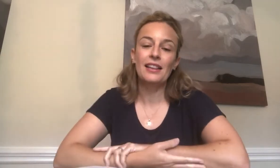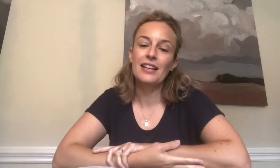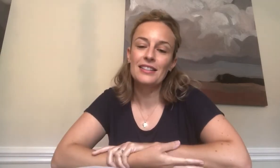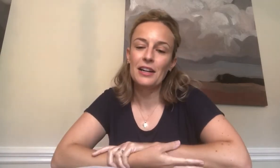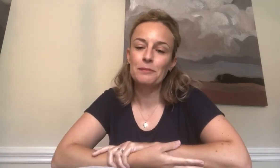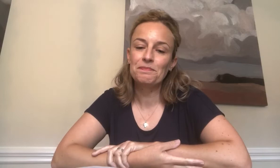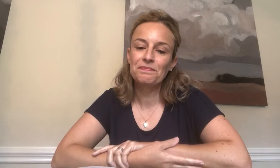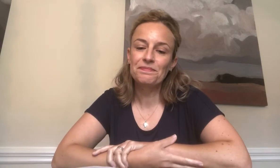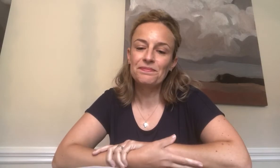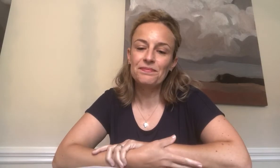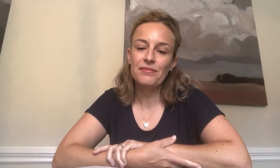lines there.